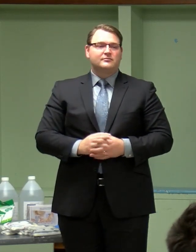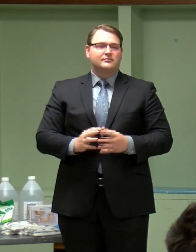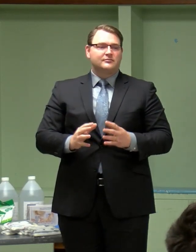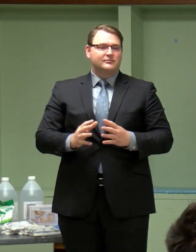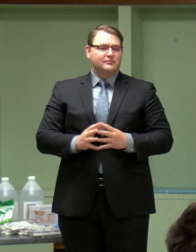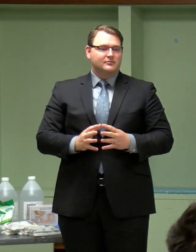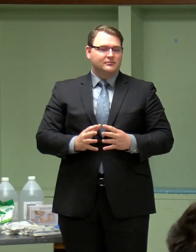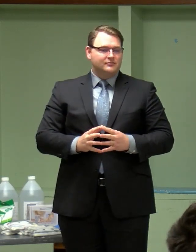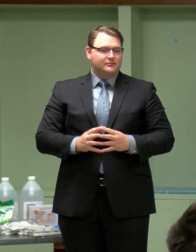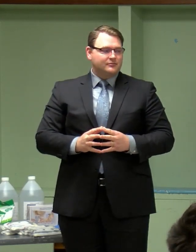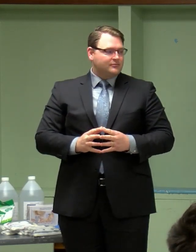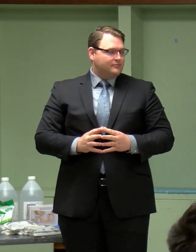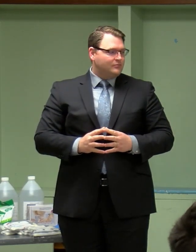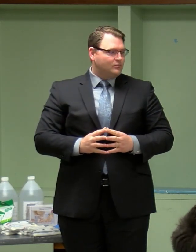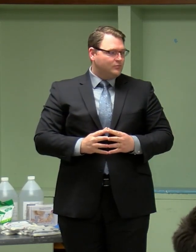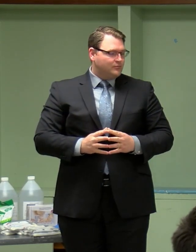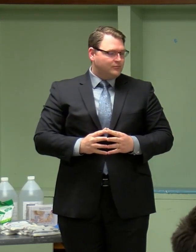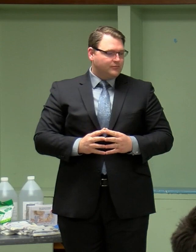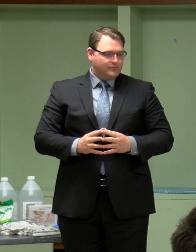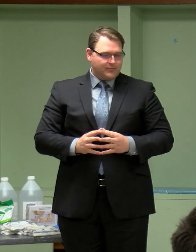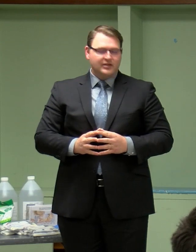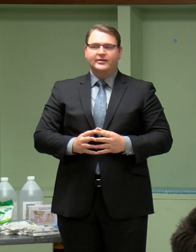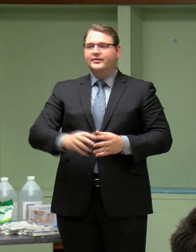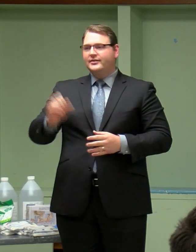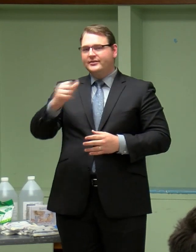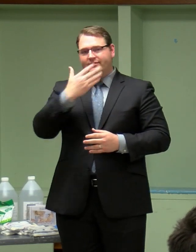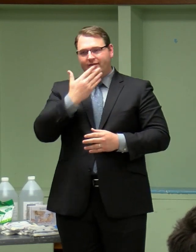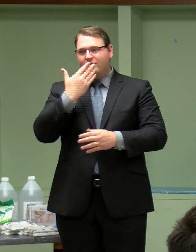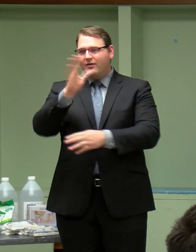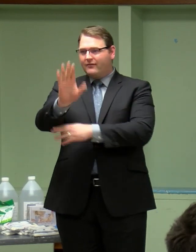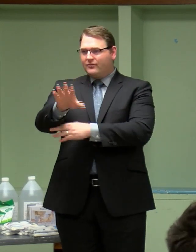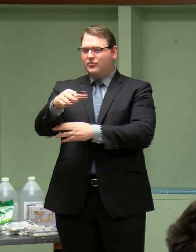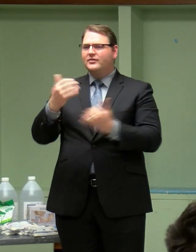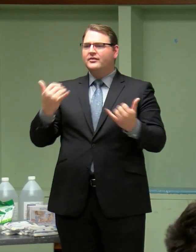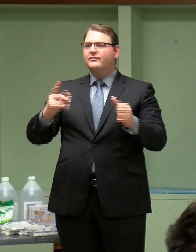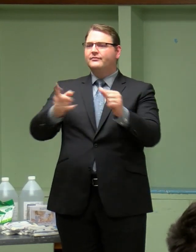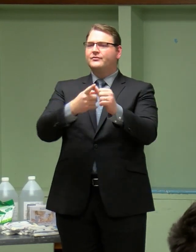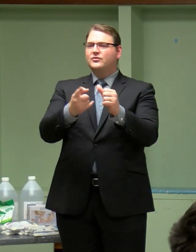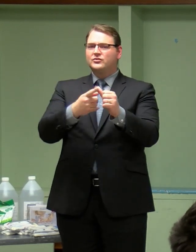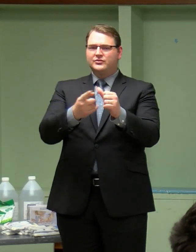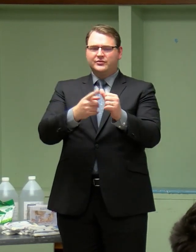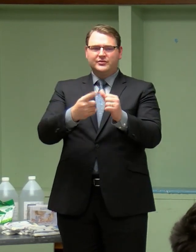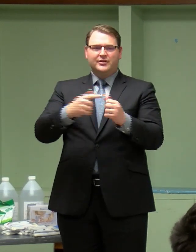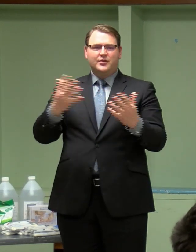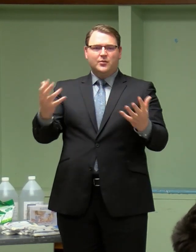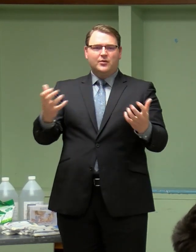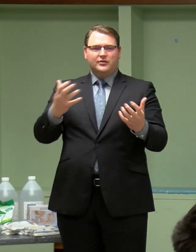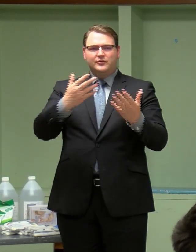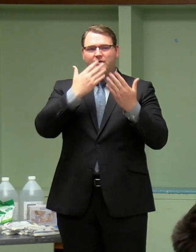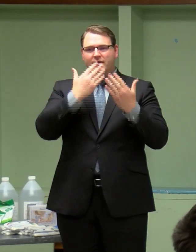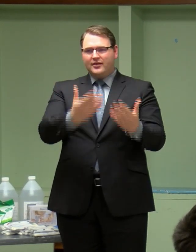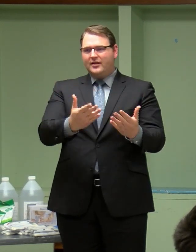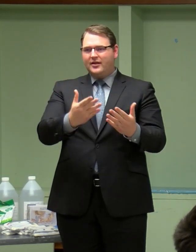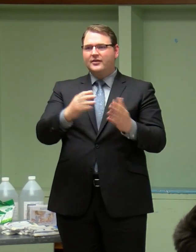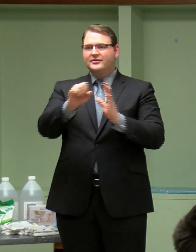Thank you, Mayor. Oh, okay, yes, sir. Good afternoon. Thank you, Mayor. I want to first thank Ms. And State Representative, Ms.